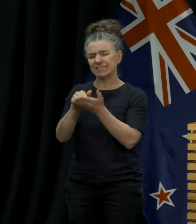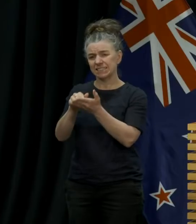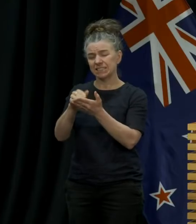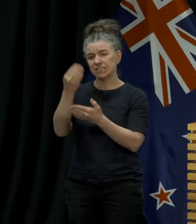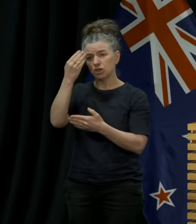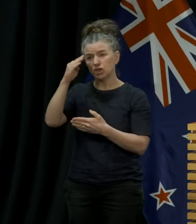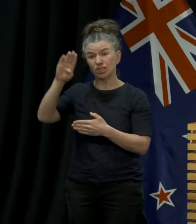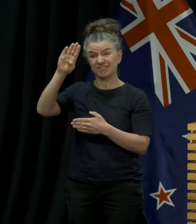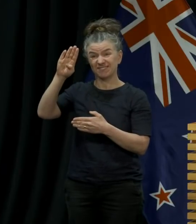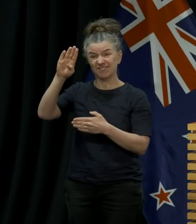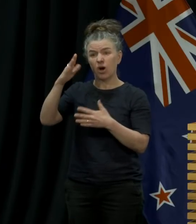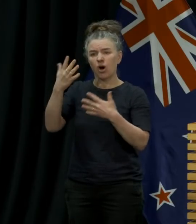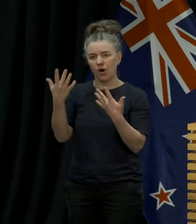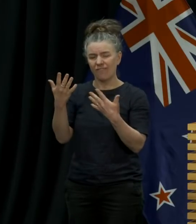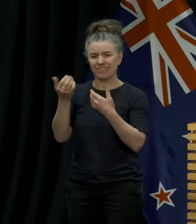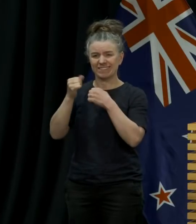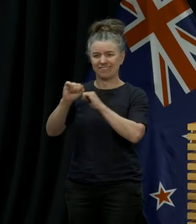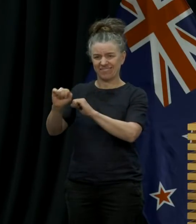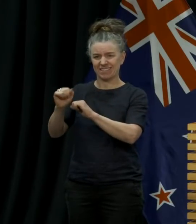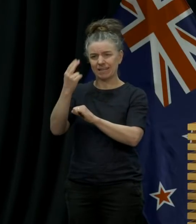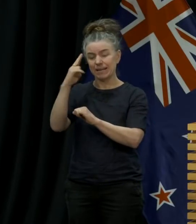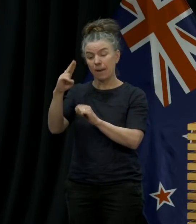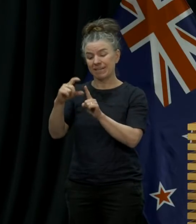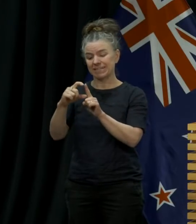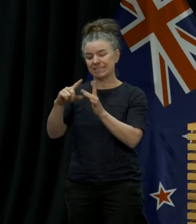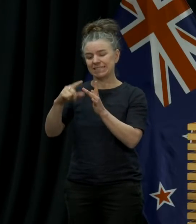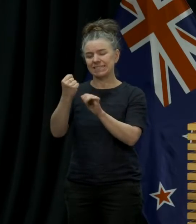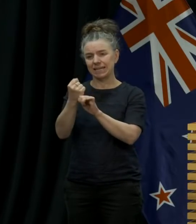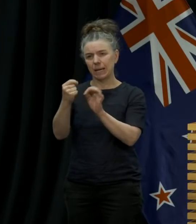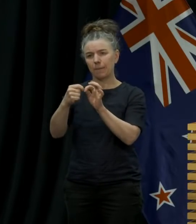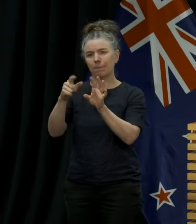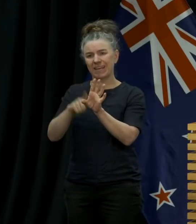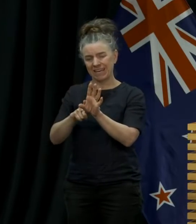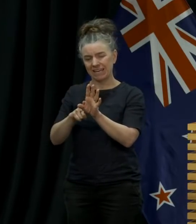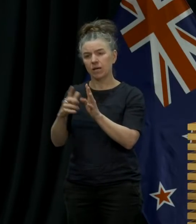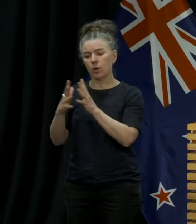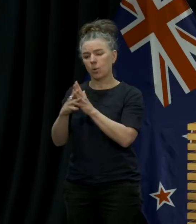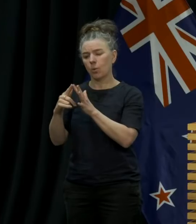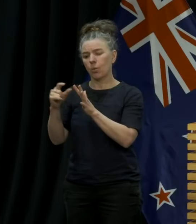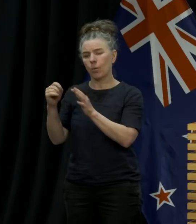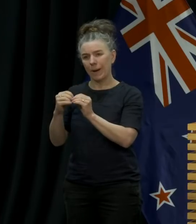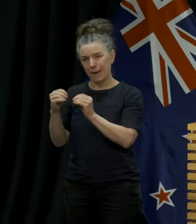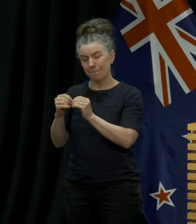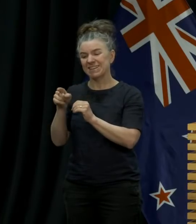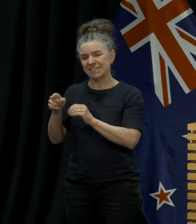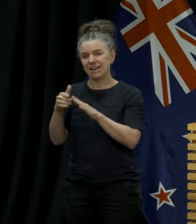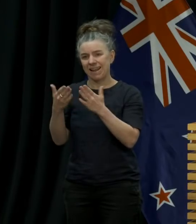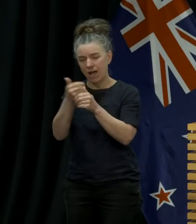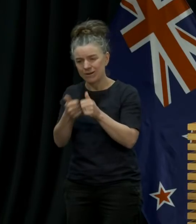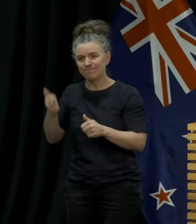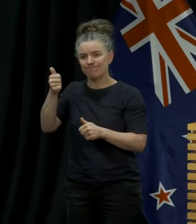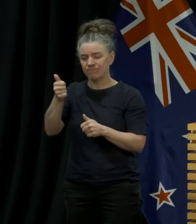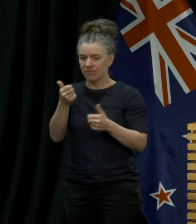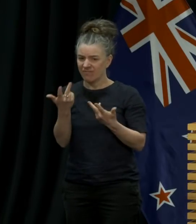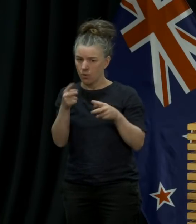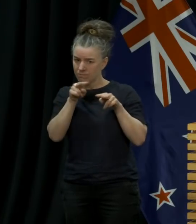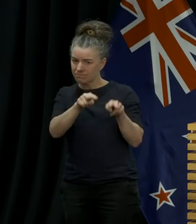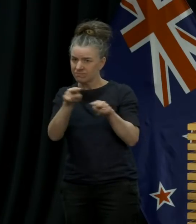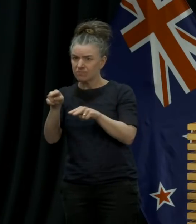of Defence, Air Commodore Digby Webb, to oversee all quarantine and managed